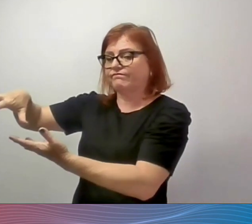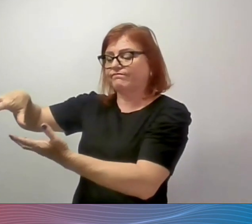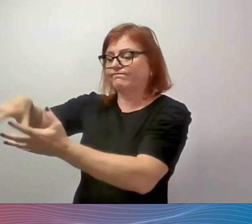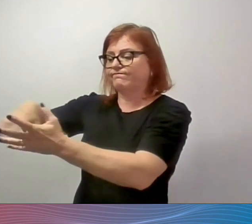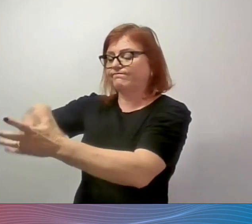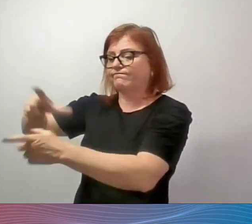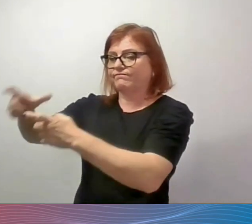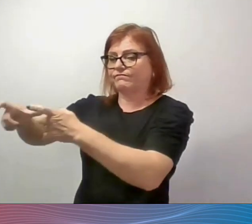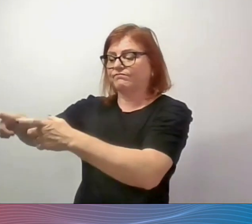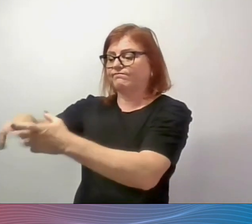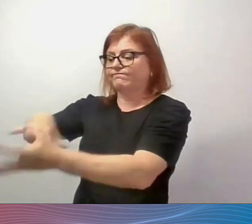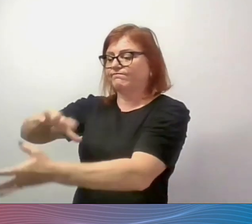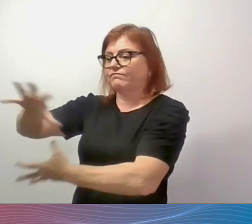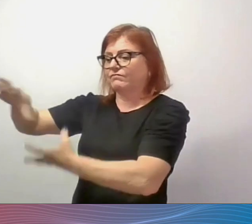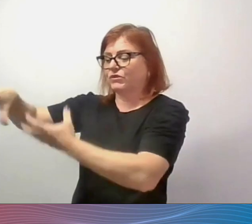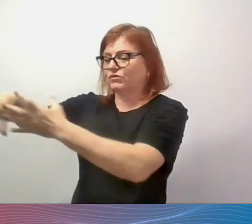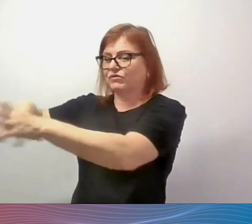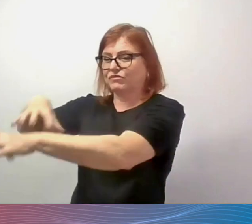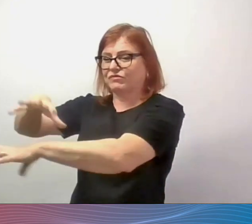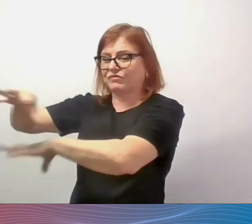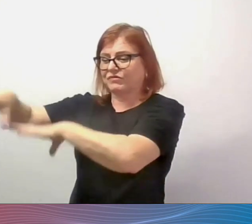Senhor Jesus. Você está sempre,